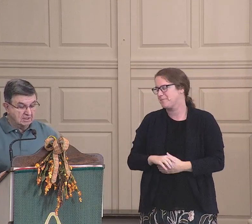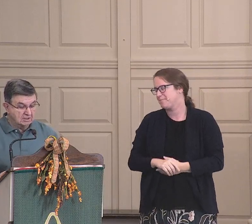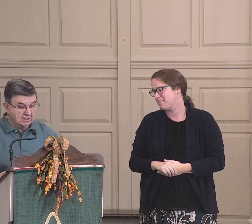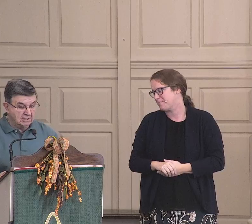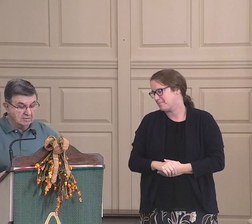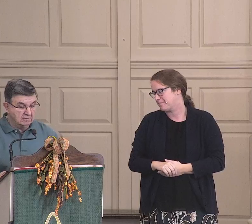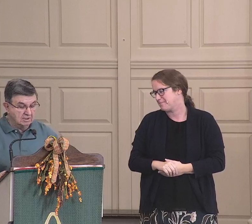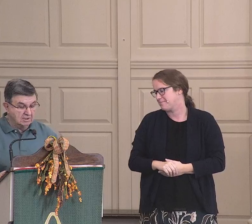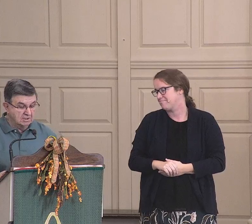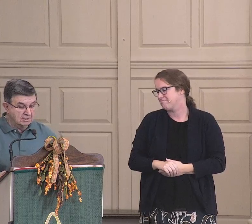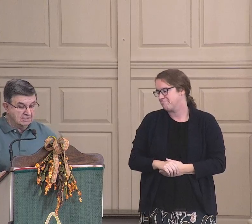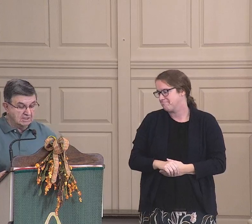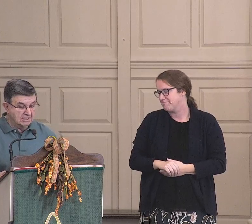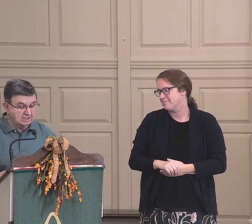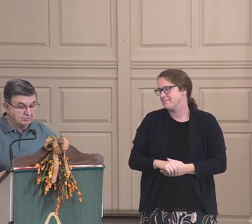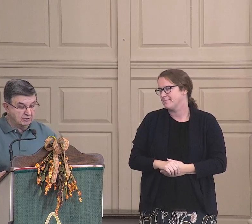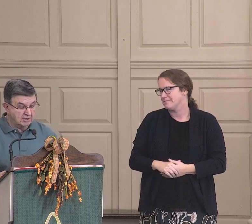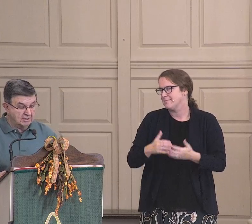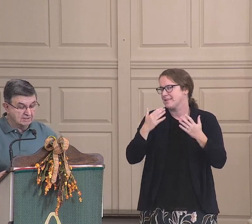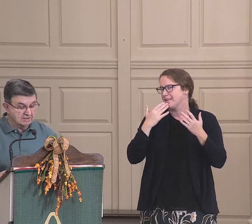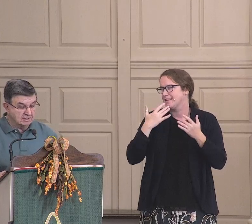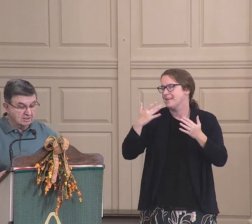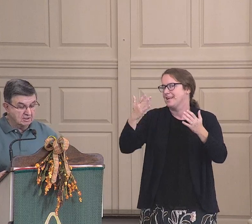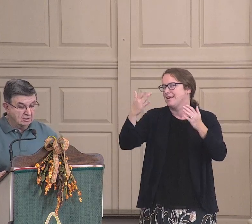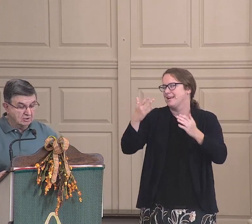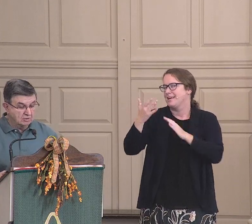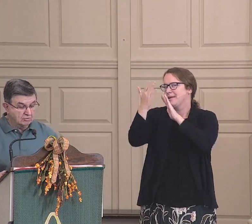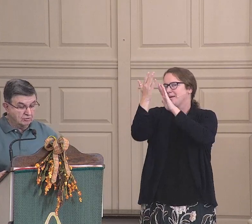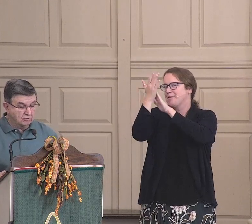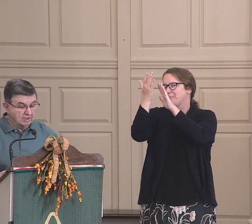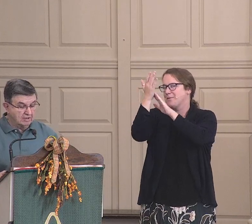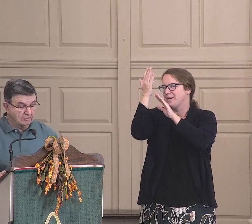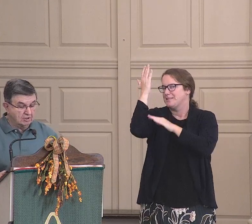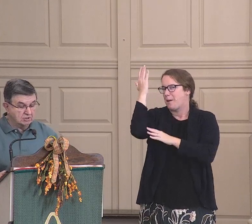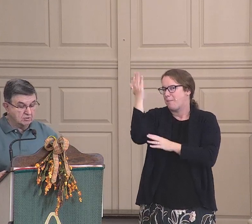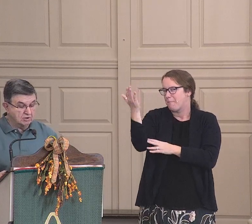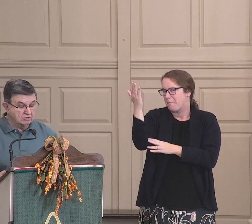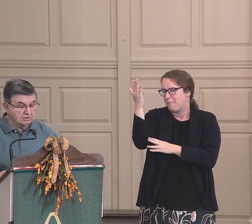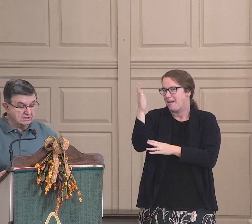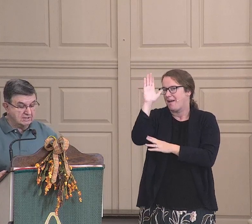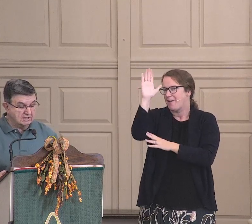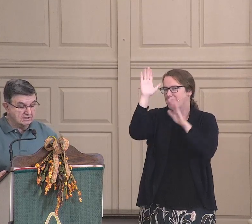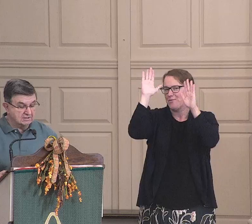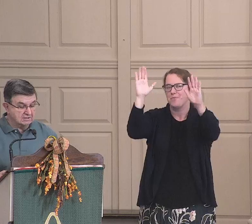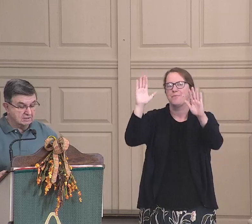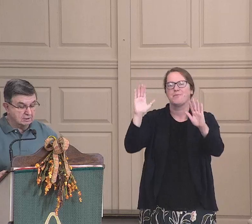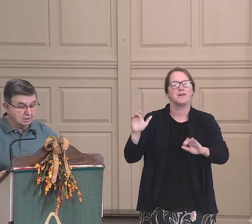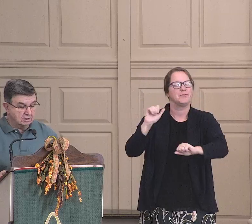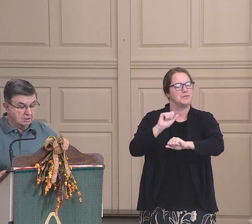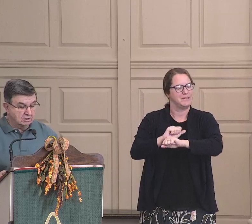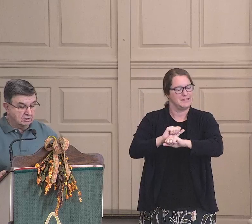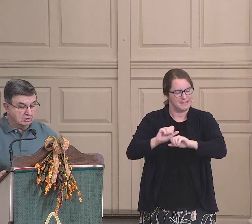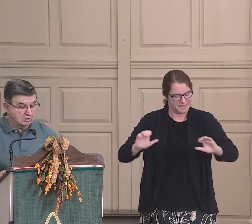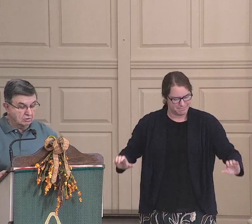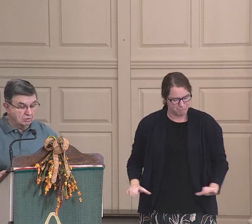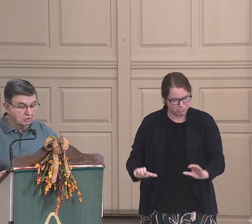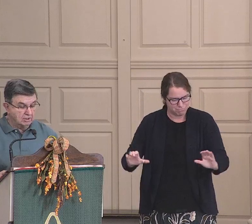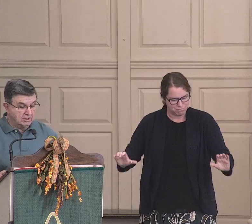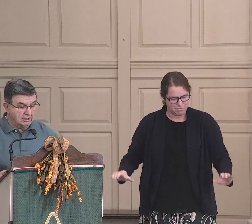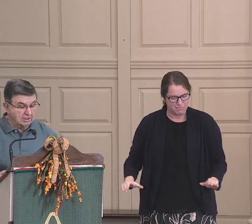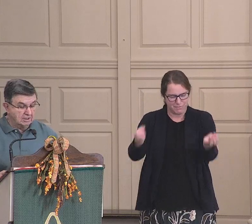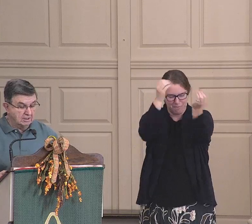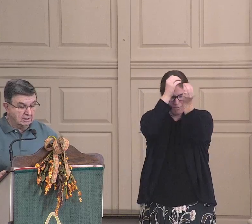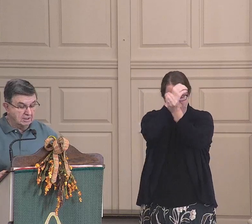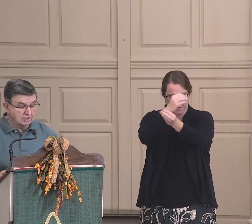Sing to him, sing his praise, proclaim all his wondrous deeds.